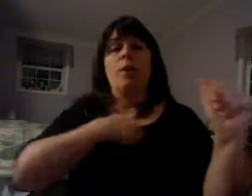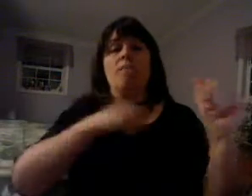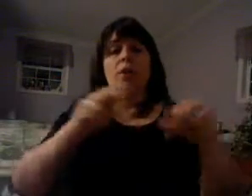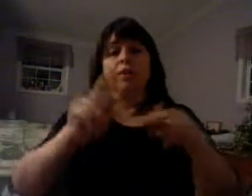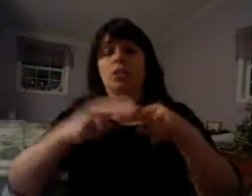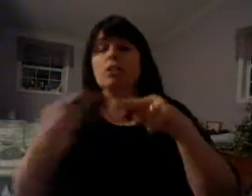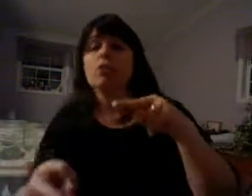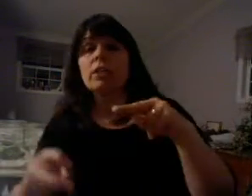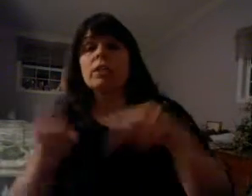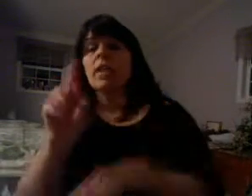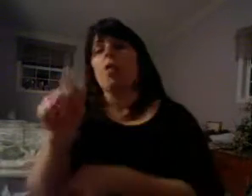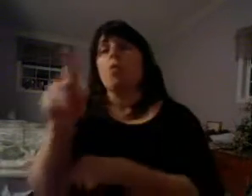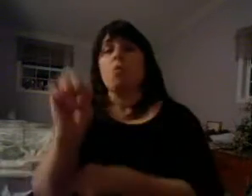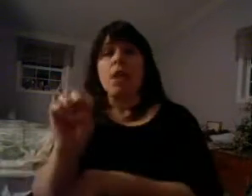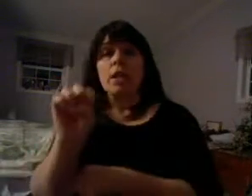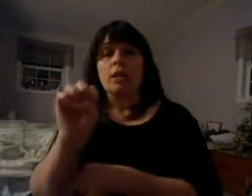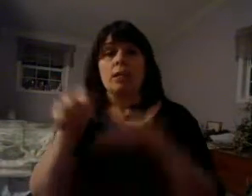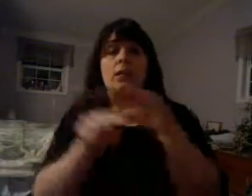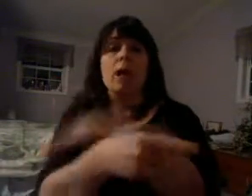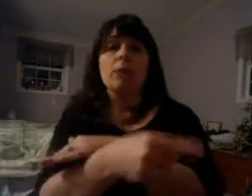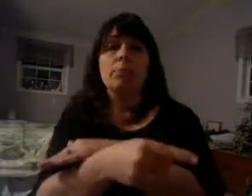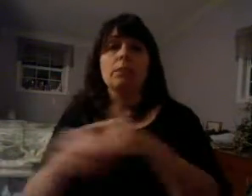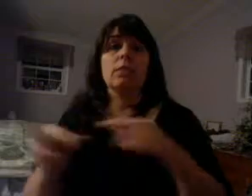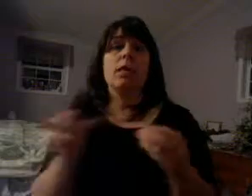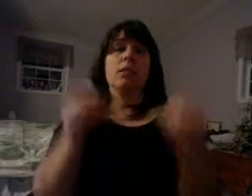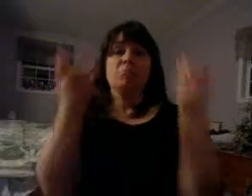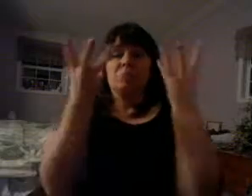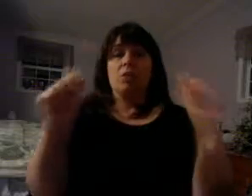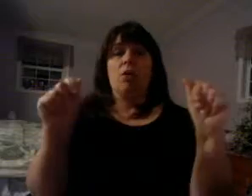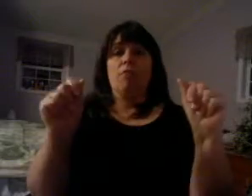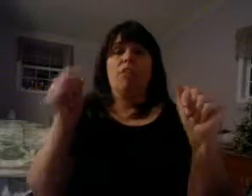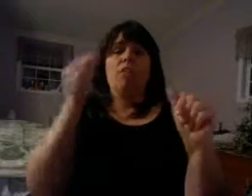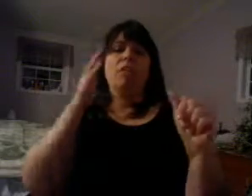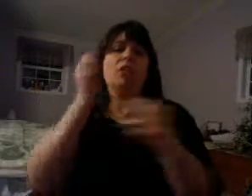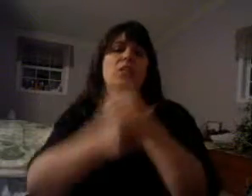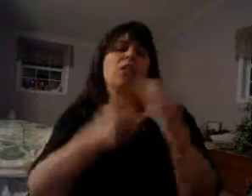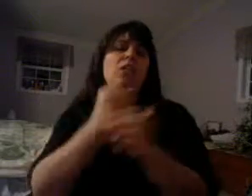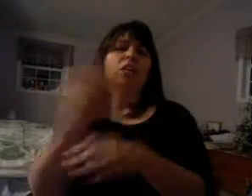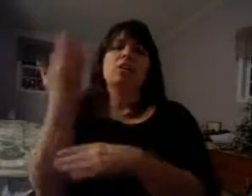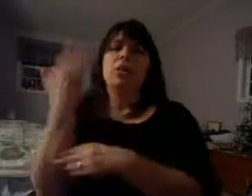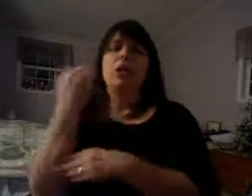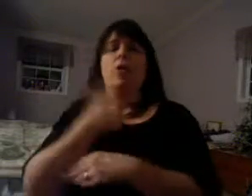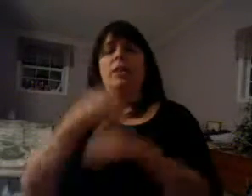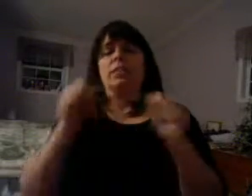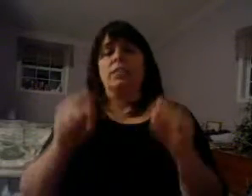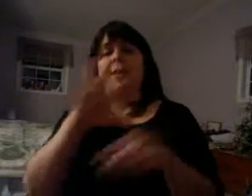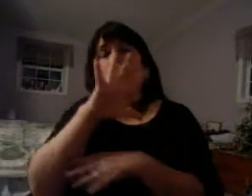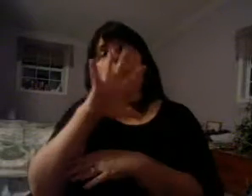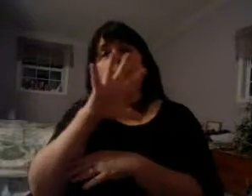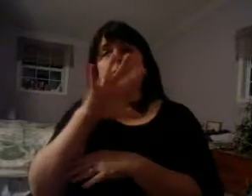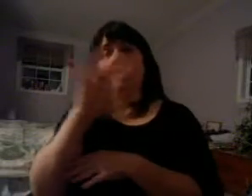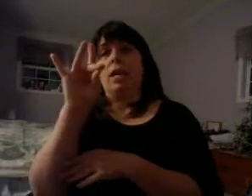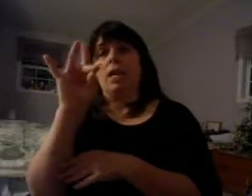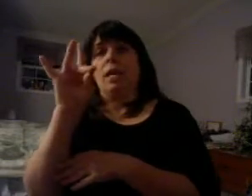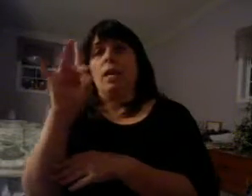able to say that about 80% of all homicides were cleared. Currently, anything from 40 to 60% of all homicides